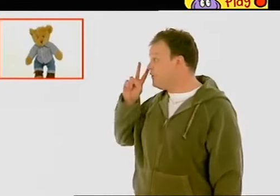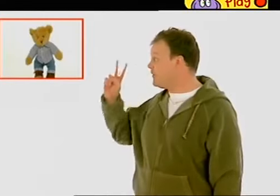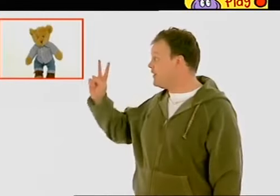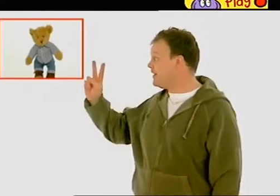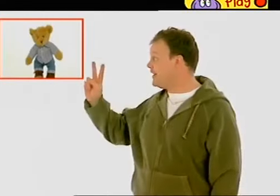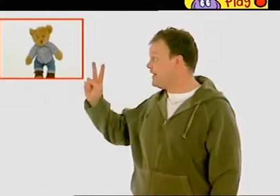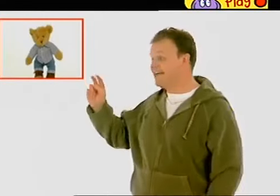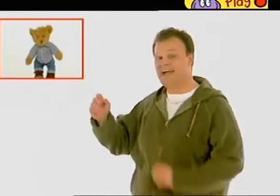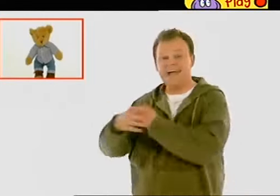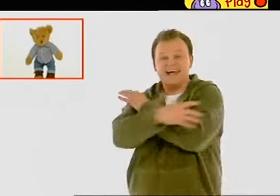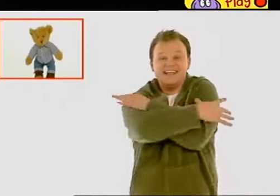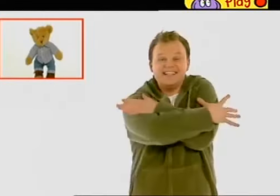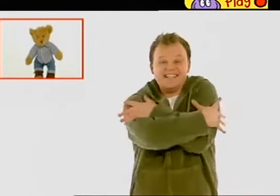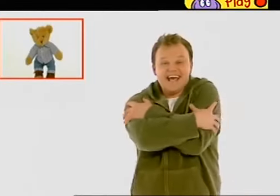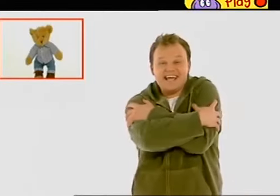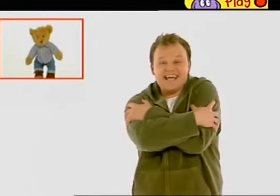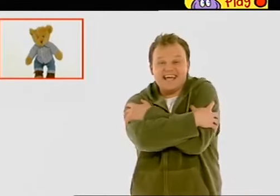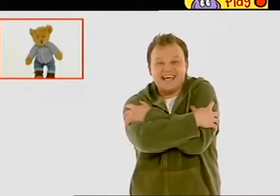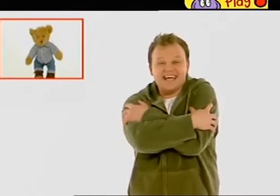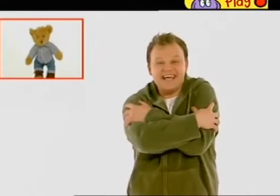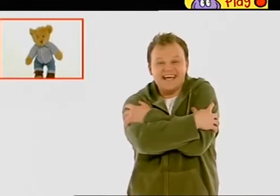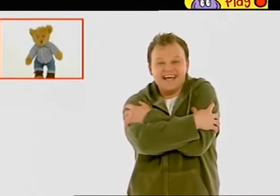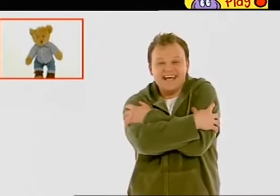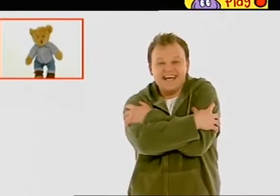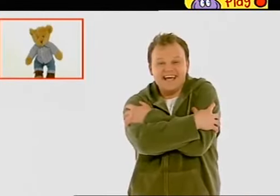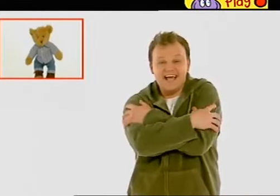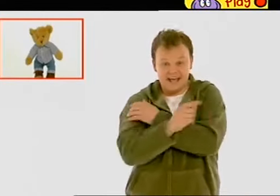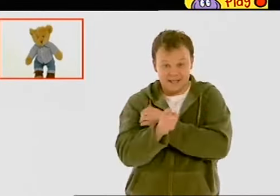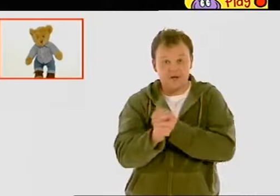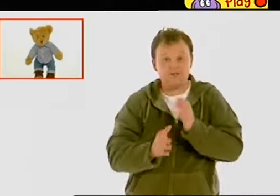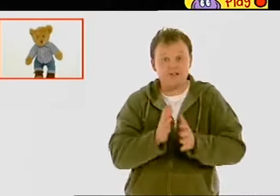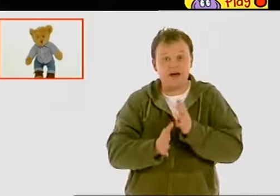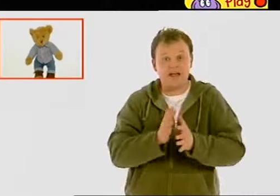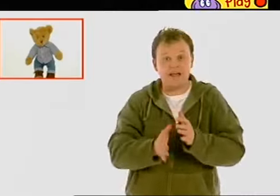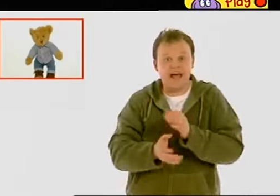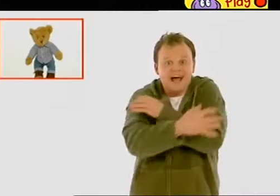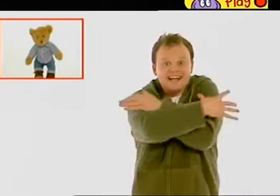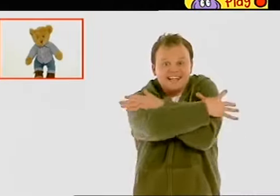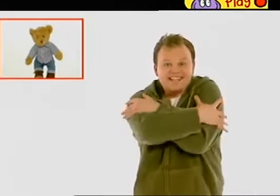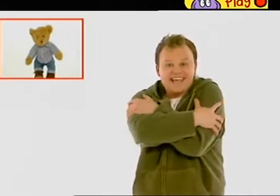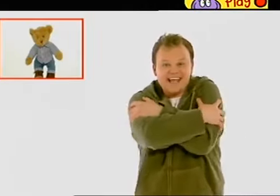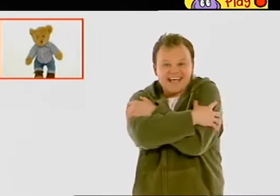Look. Teddy. You sign. Teddy.